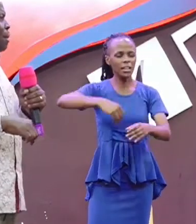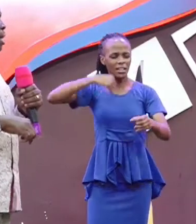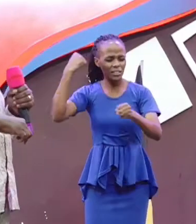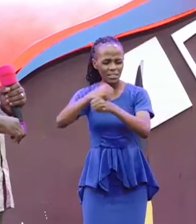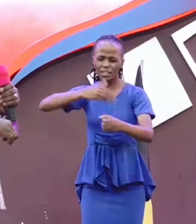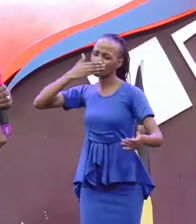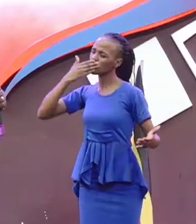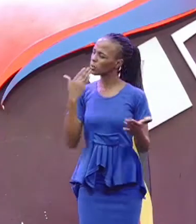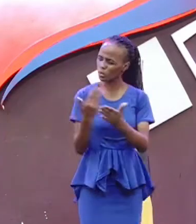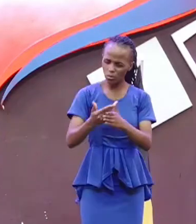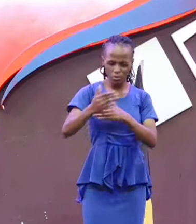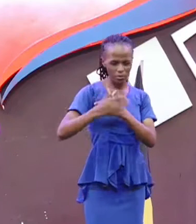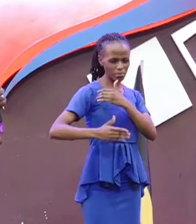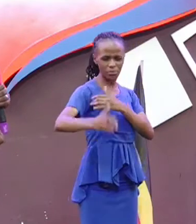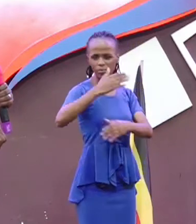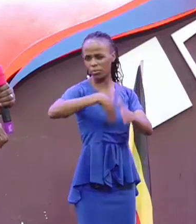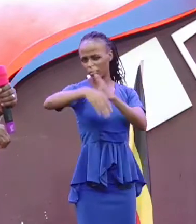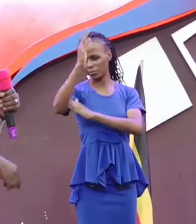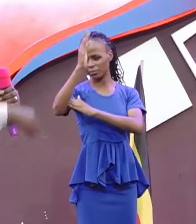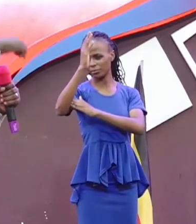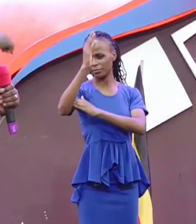Hezekiah did good things before the Lord.